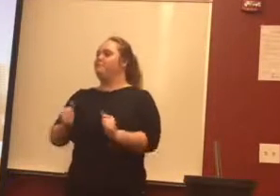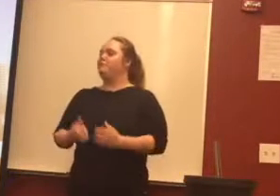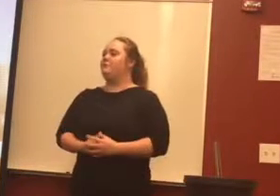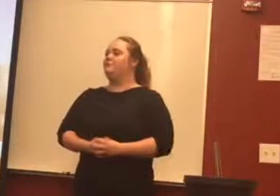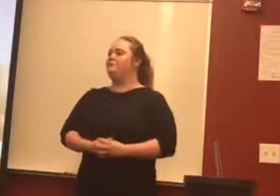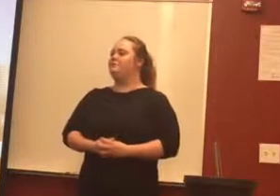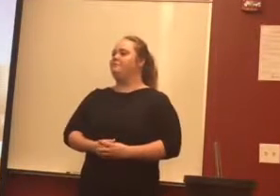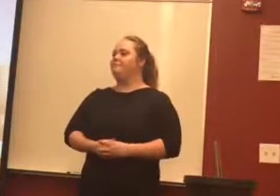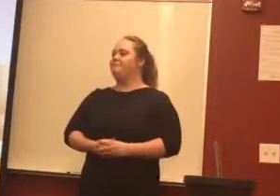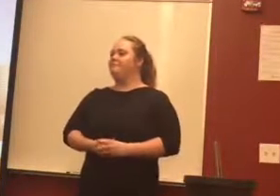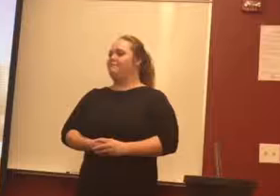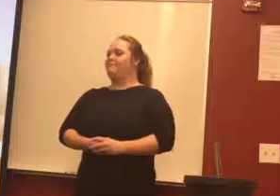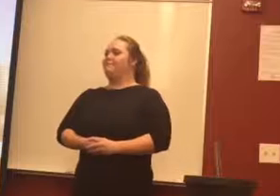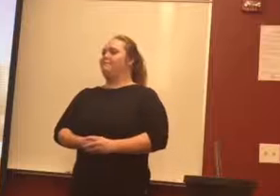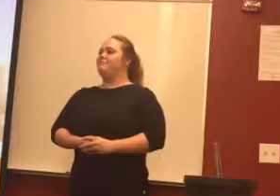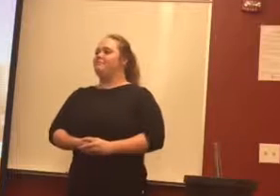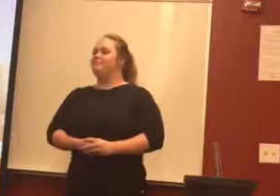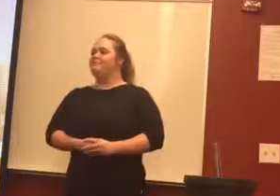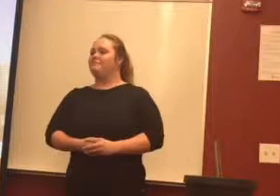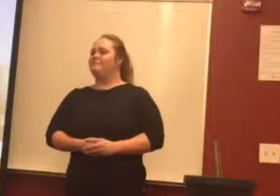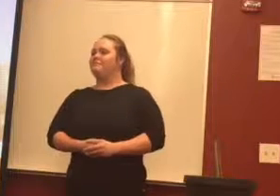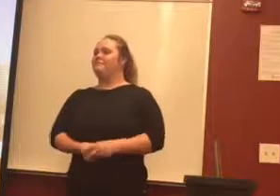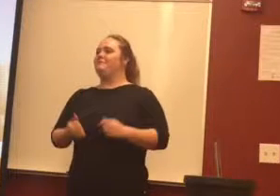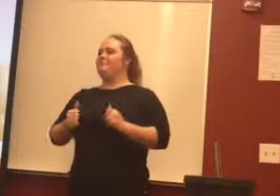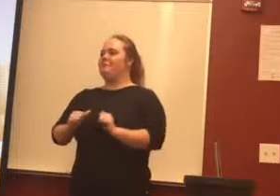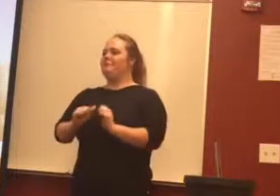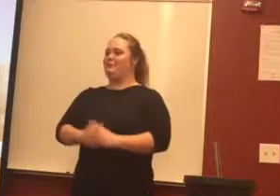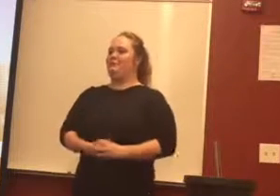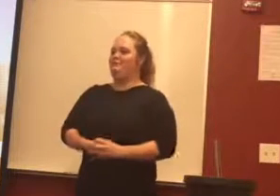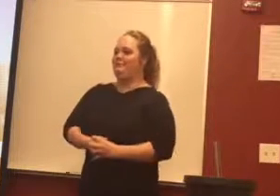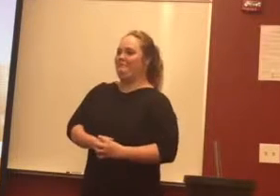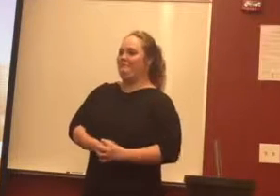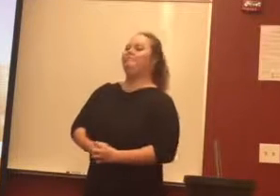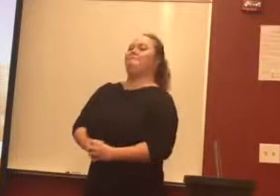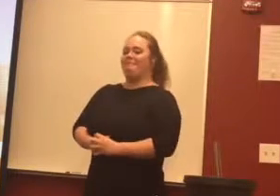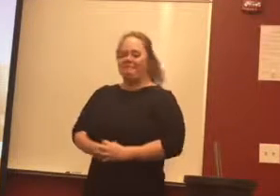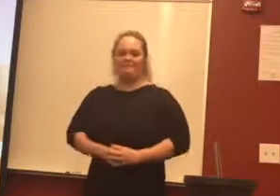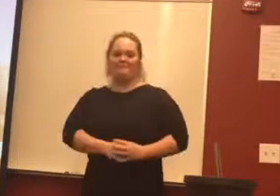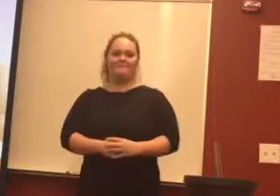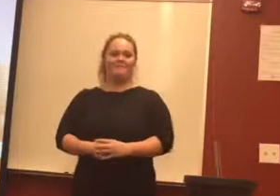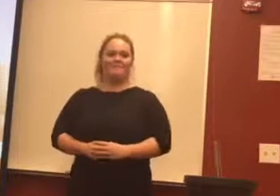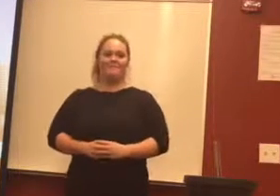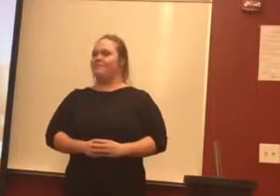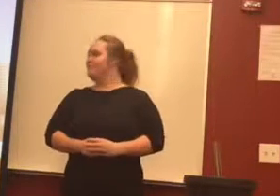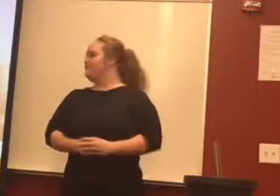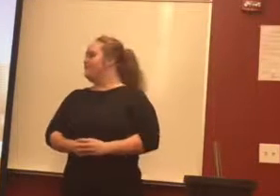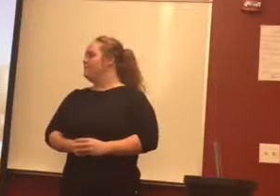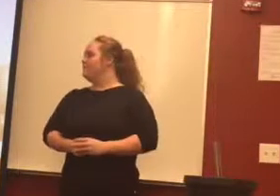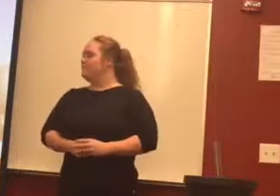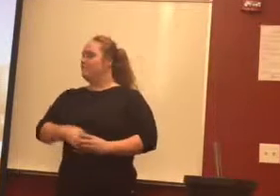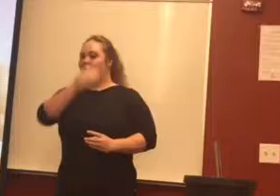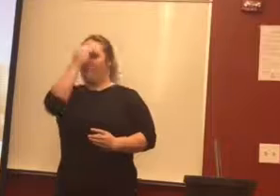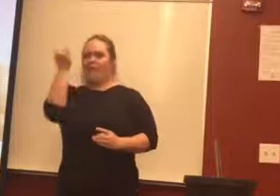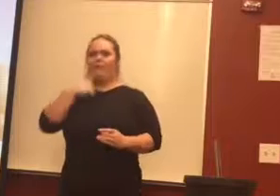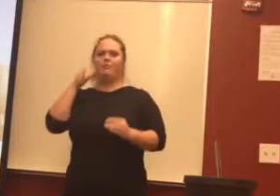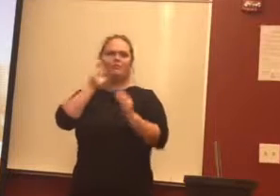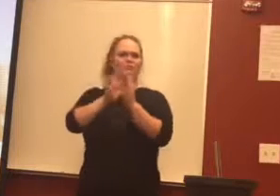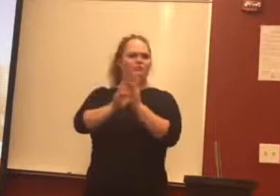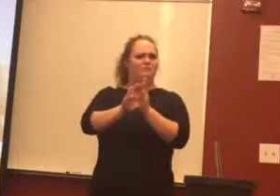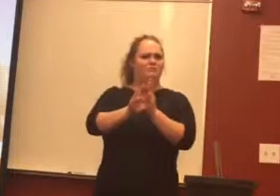so get the eye gaze. Oh, there, we'll try. Okay. I forgot to include a picture, so I'm gonna email